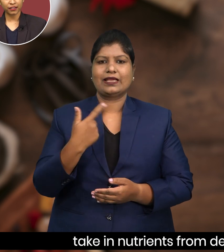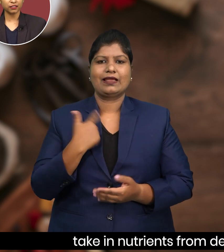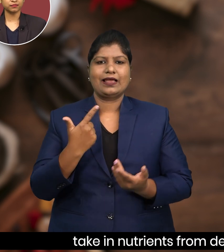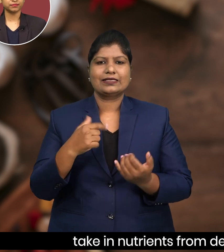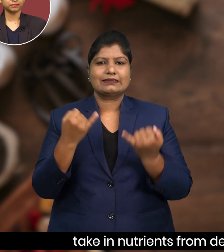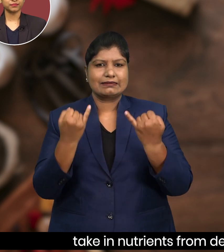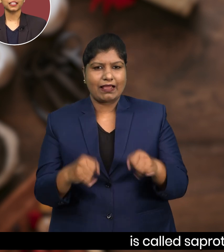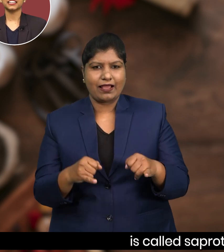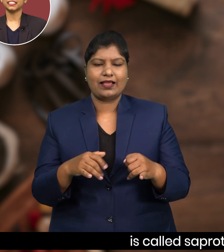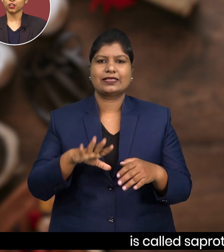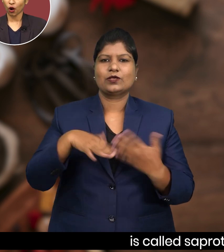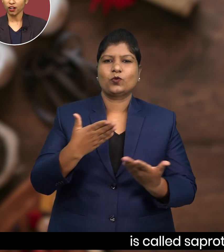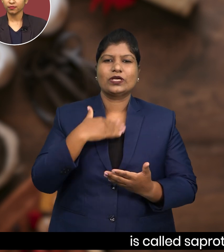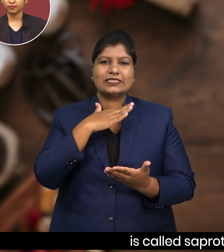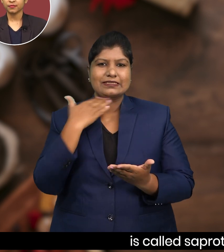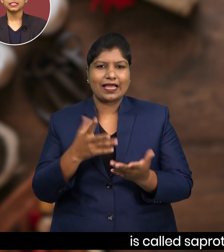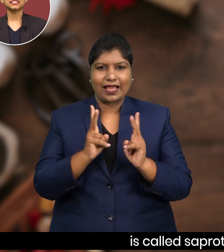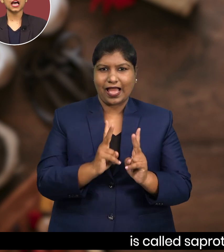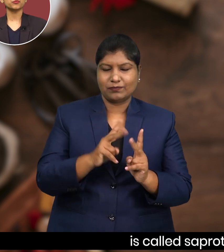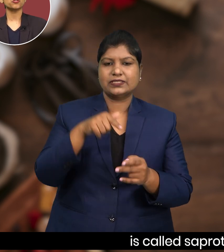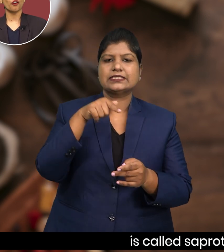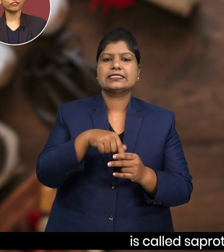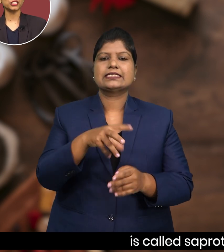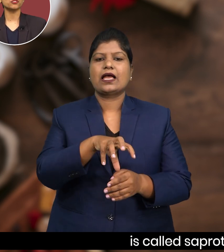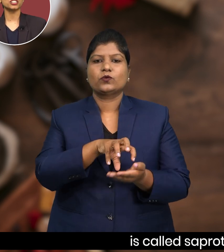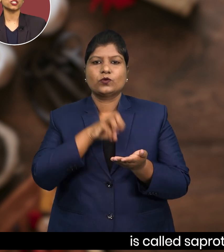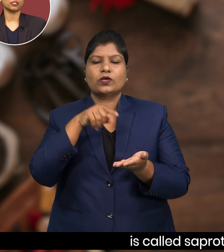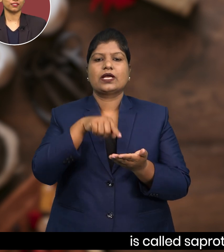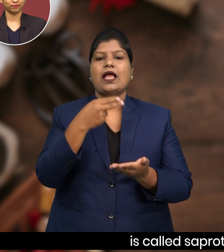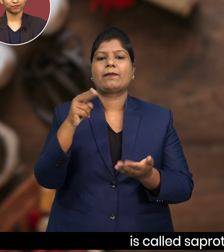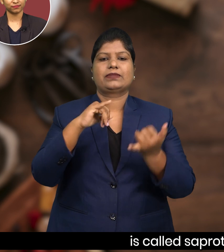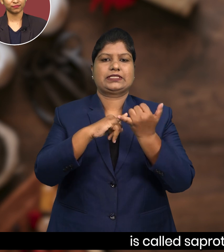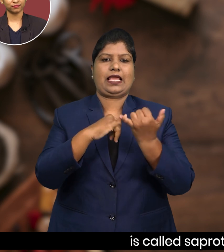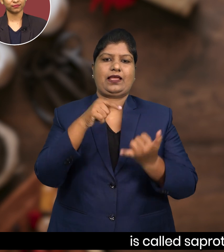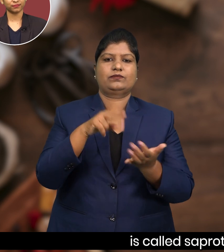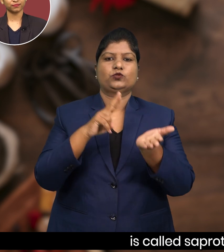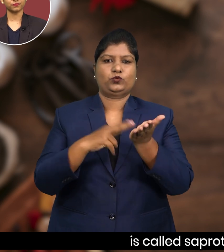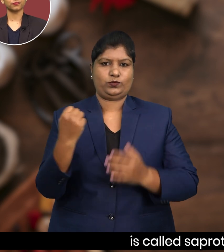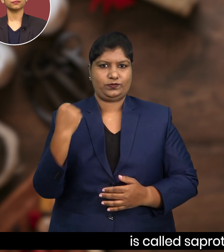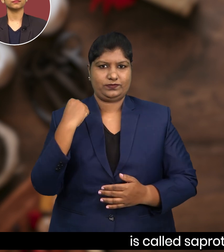decaying matter, is called saprotrophic nutrition.